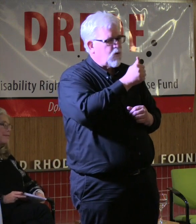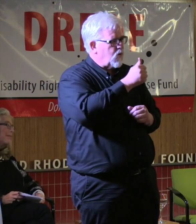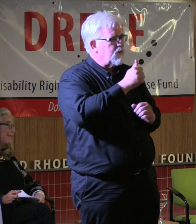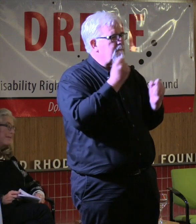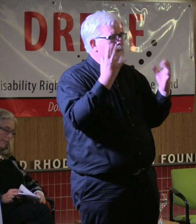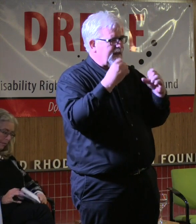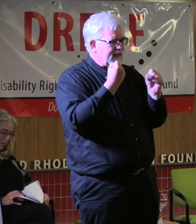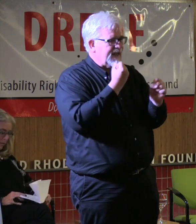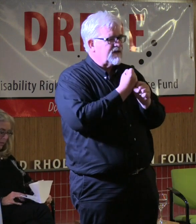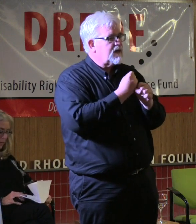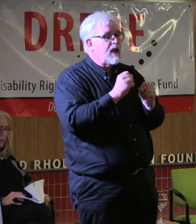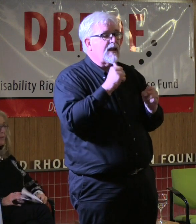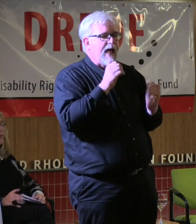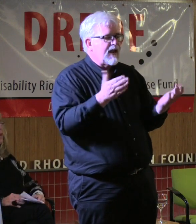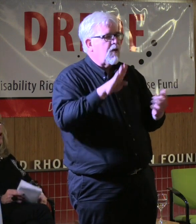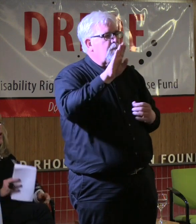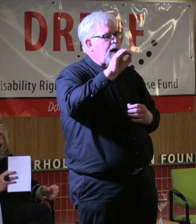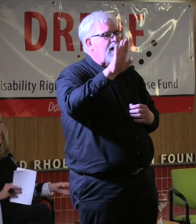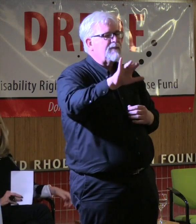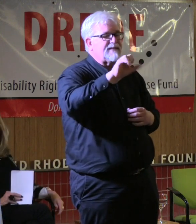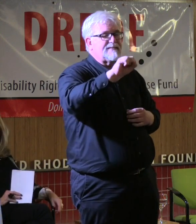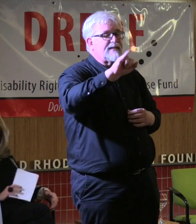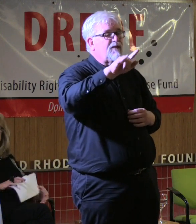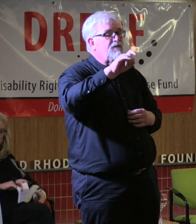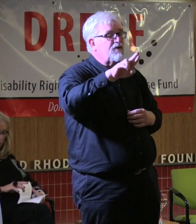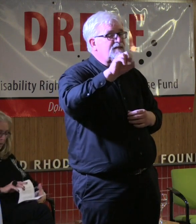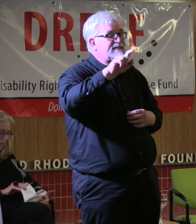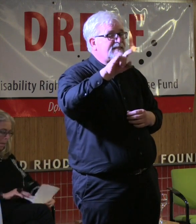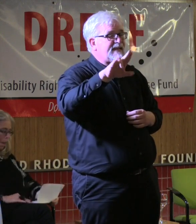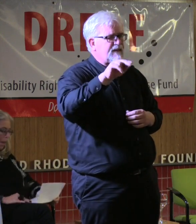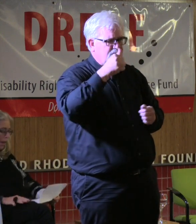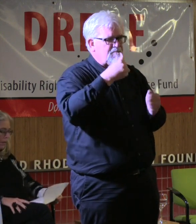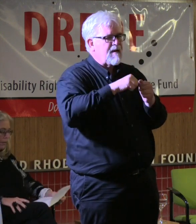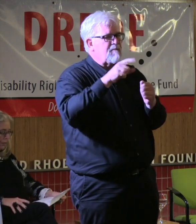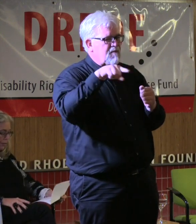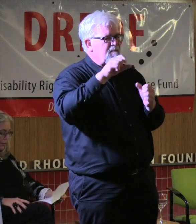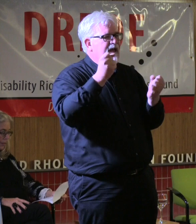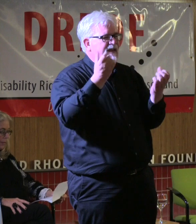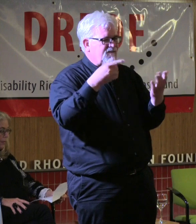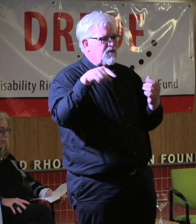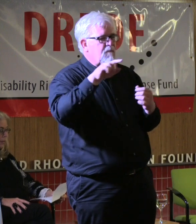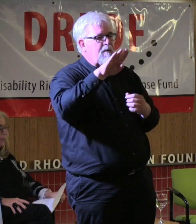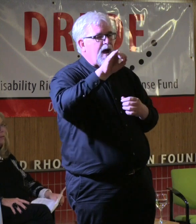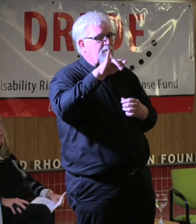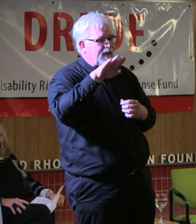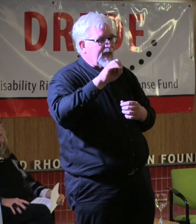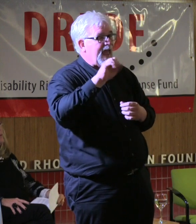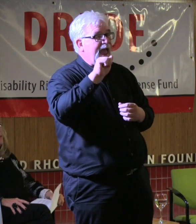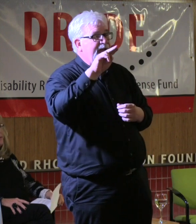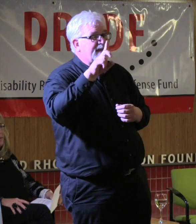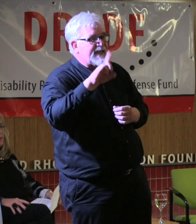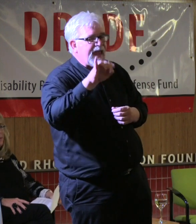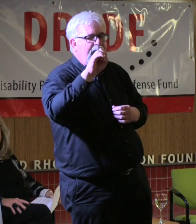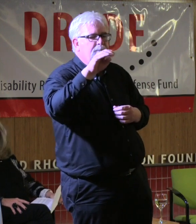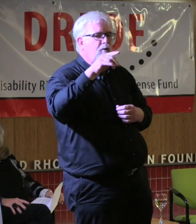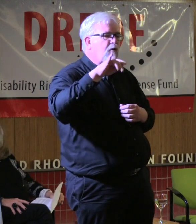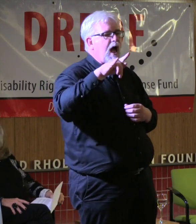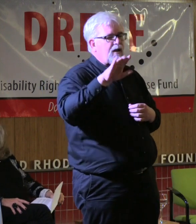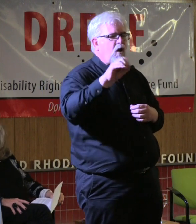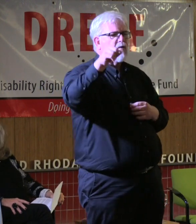Who's not here, but Bobby Silverstein. Many of you remember Bobby. Andy Imperato.